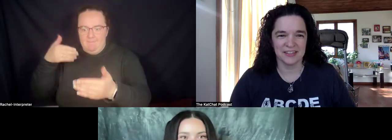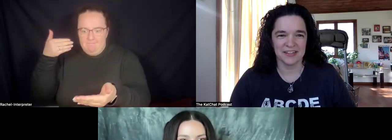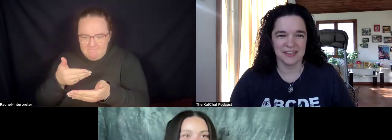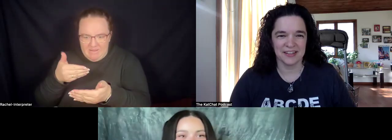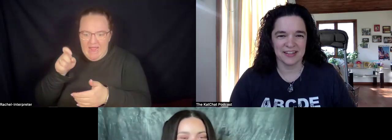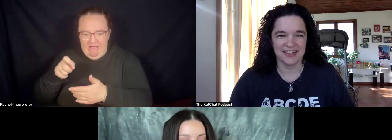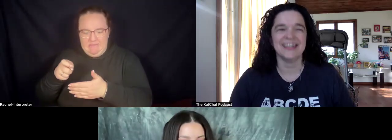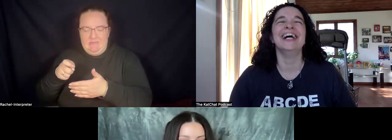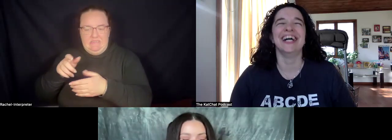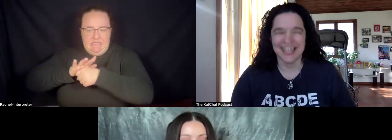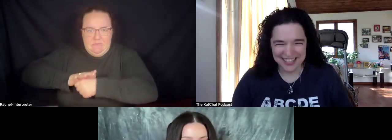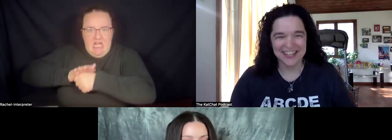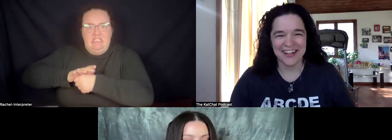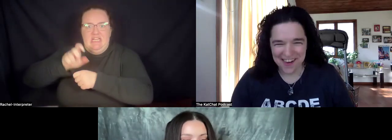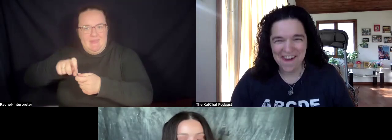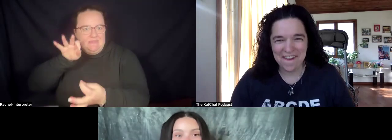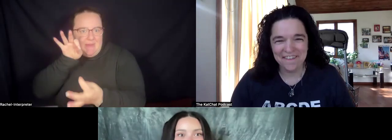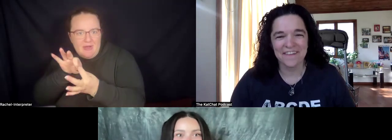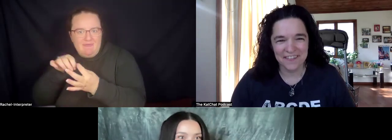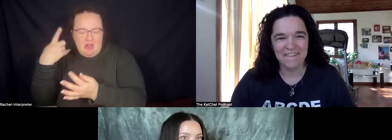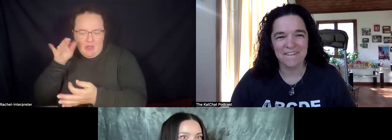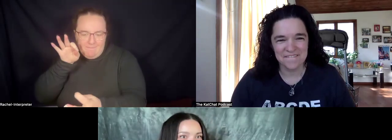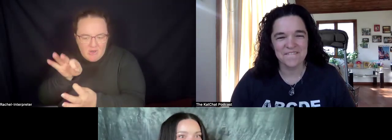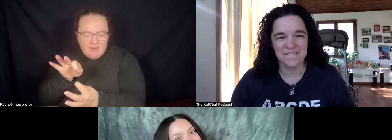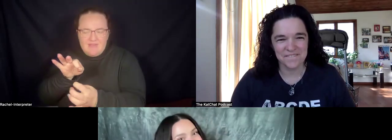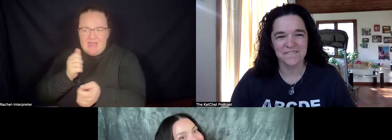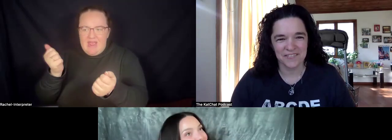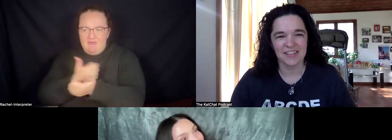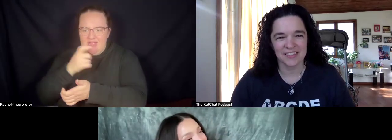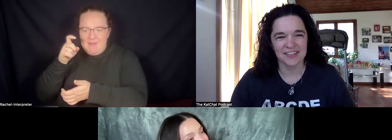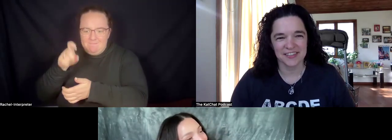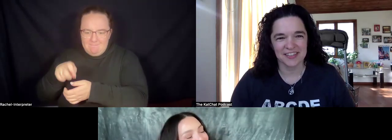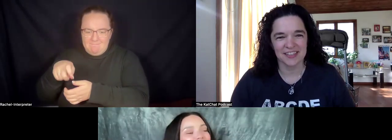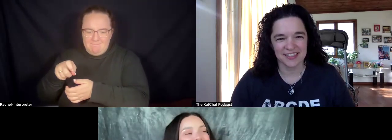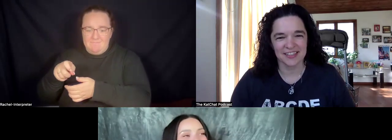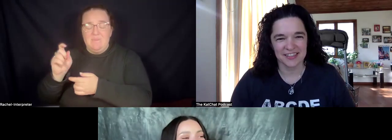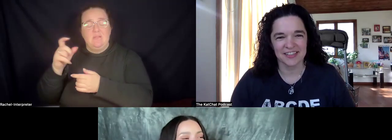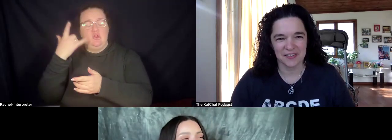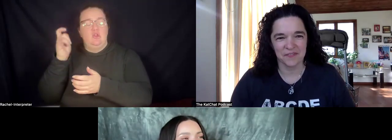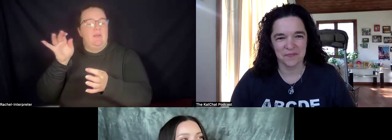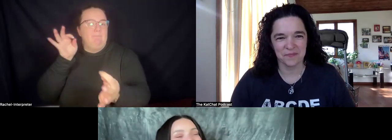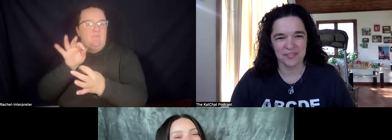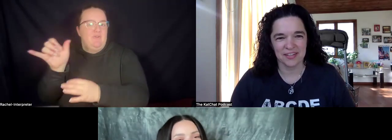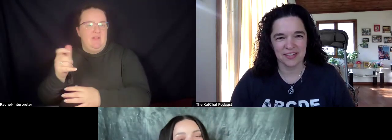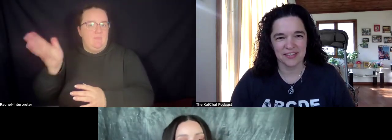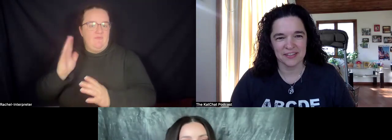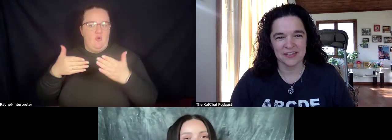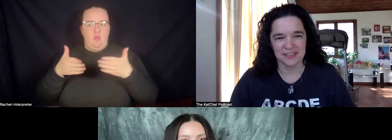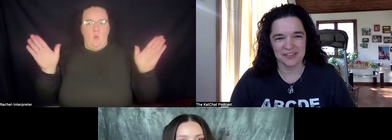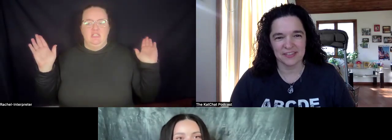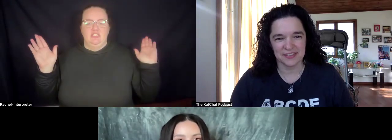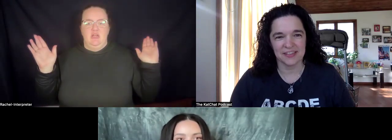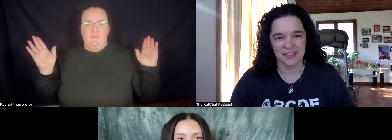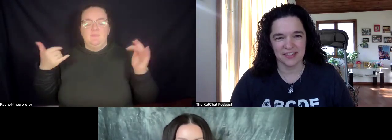like sweaty hands and doing it and trying to make it look as nice as it did in the wide shot. But yes, I did have